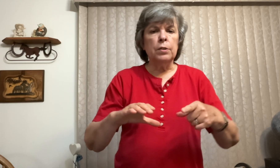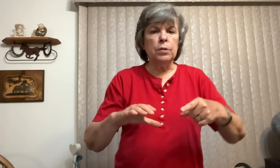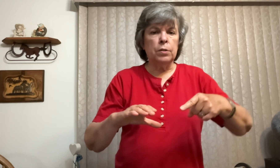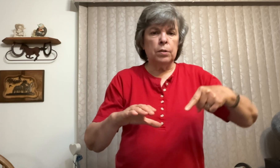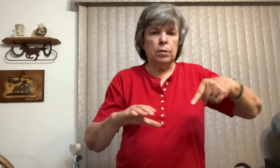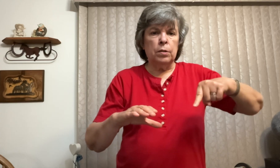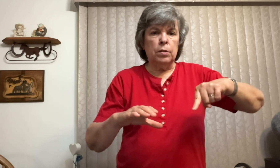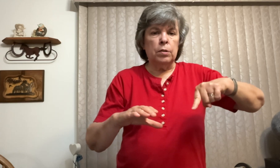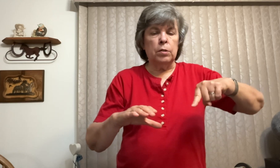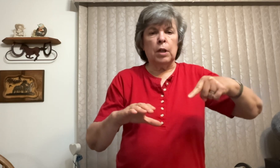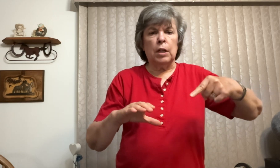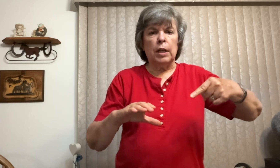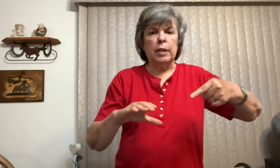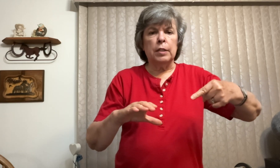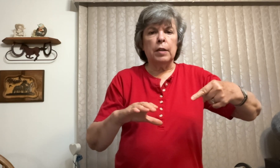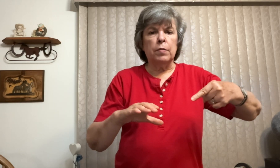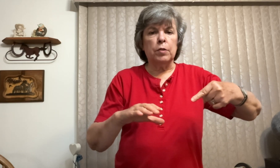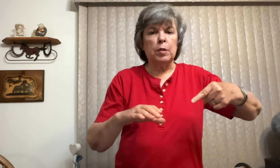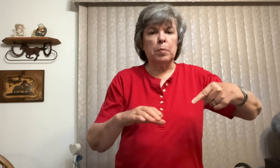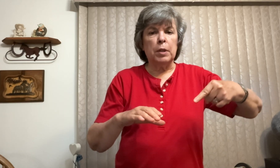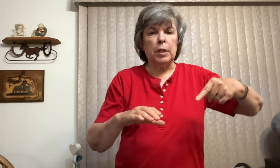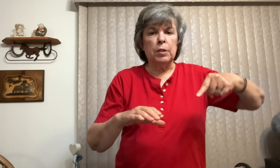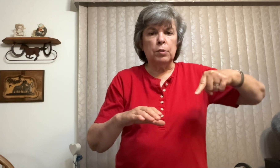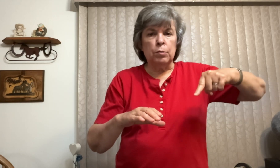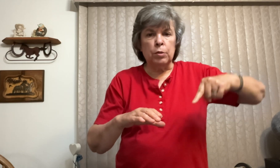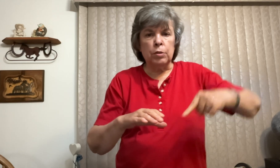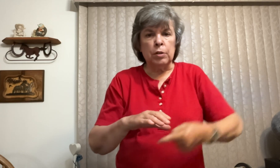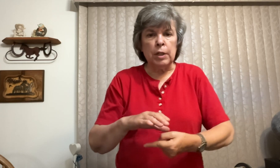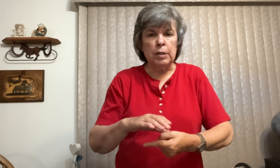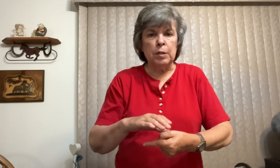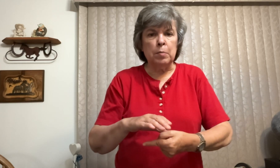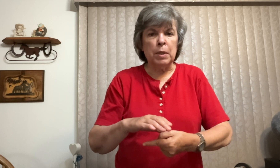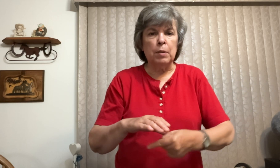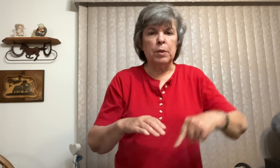is, this is kind of like a knife or something, and you slay somebody with it,